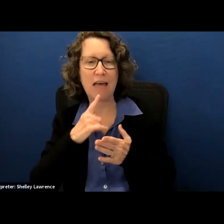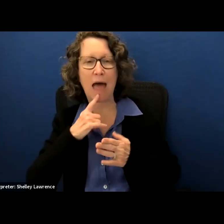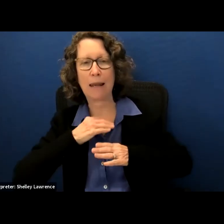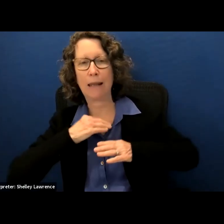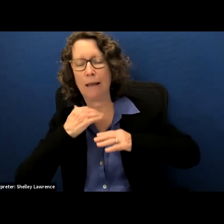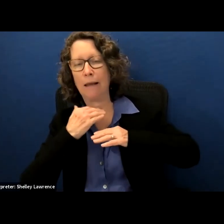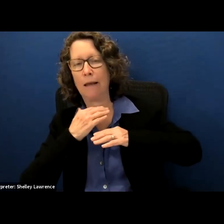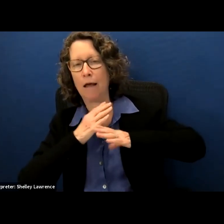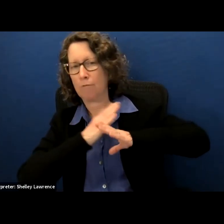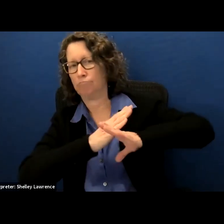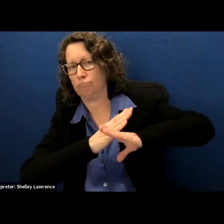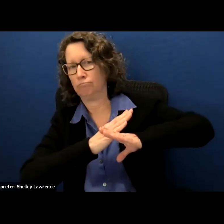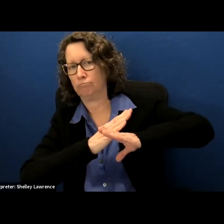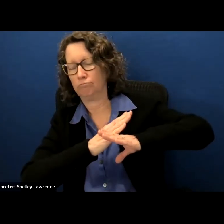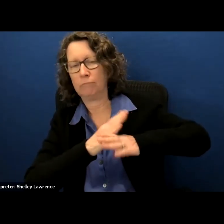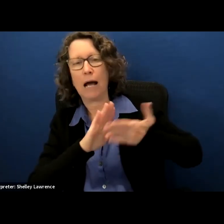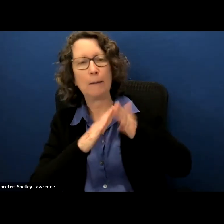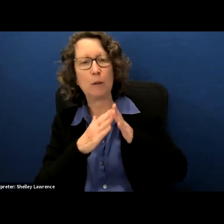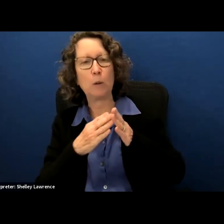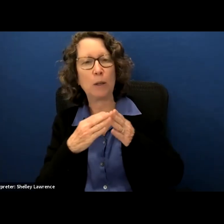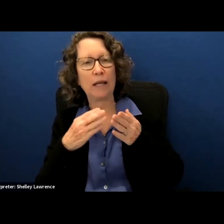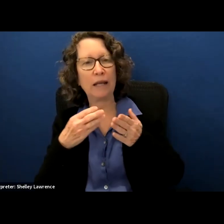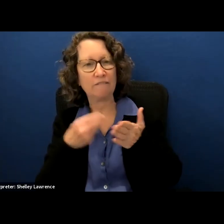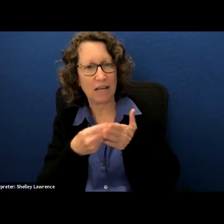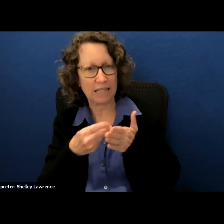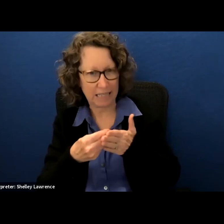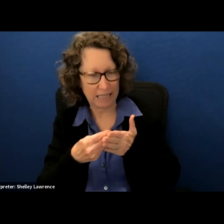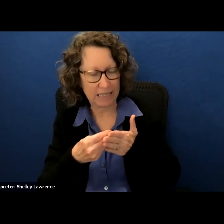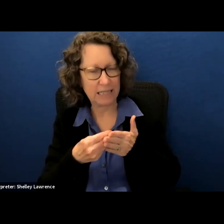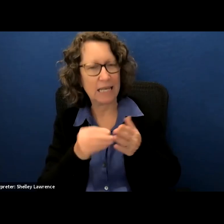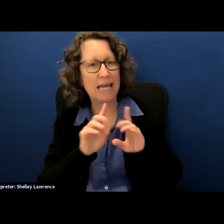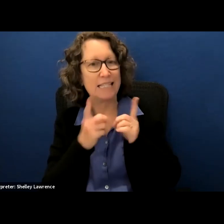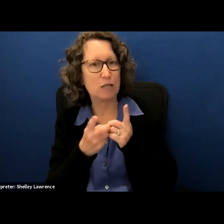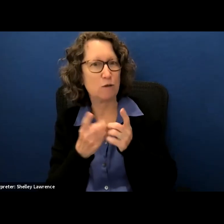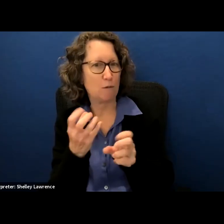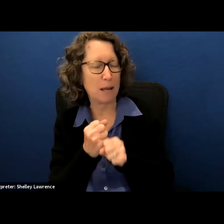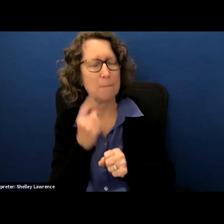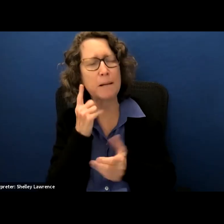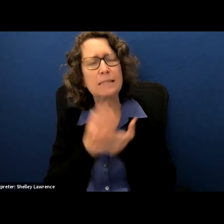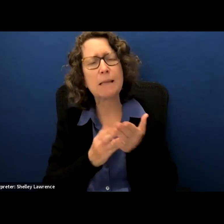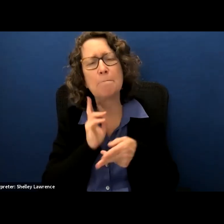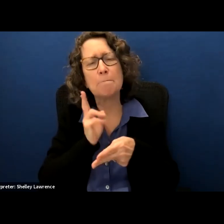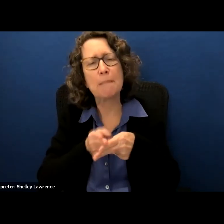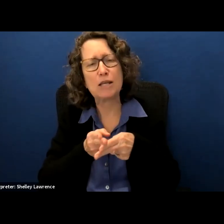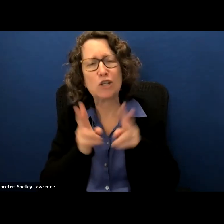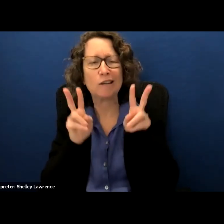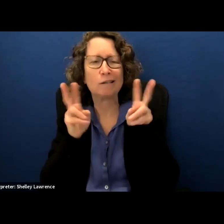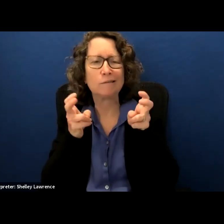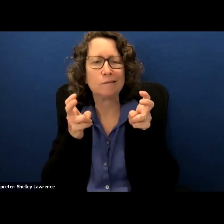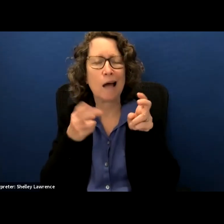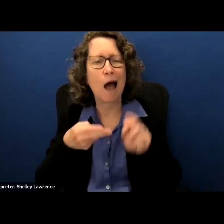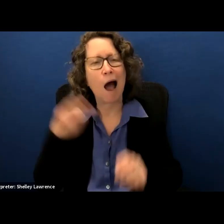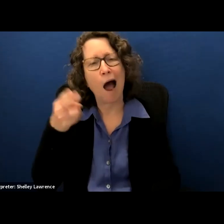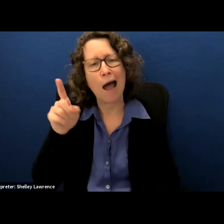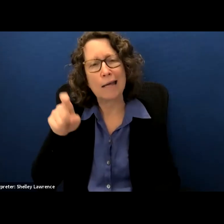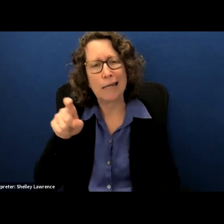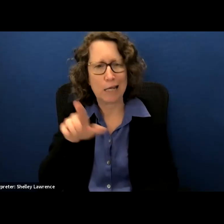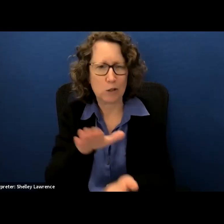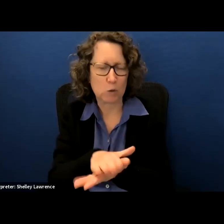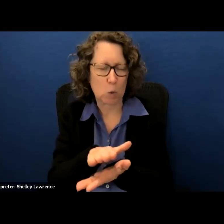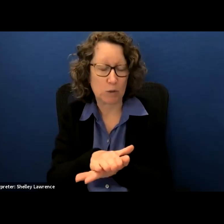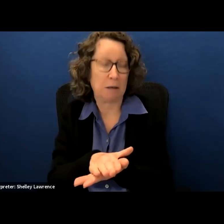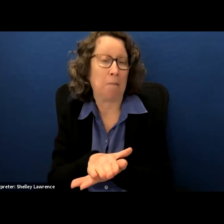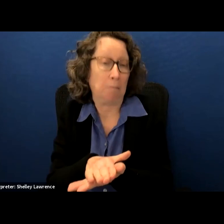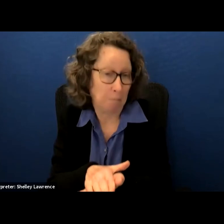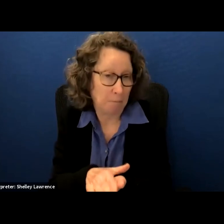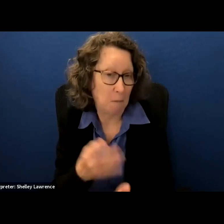precludes community-funded districts from receiving it. But there was some mention of, in quotes, high-need schools. So